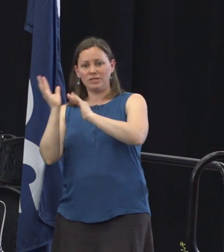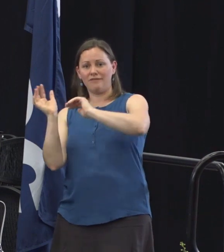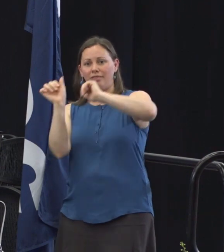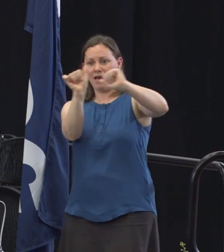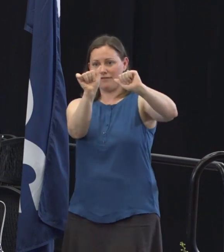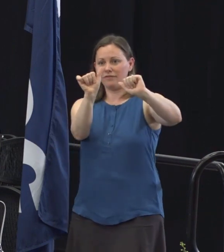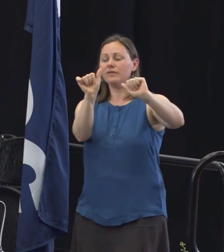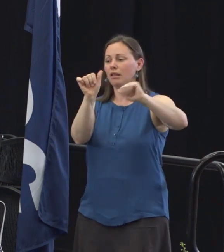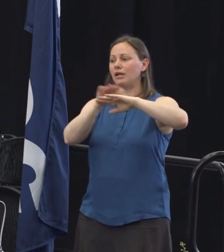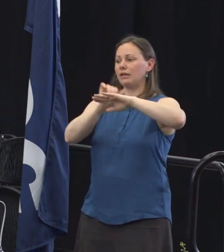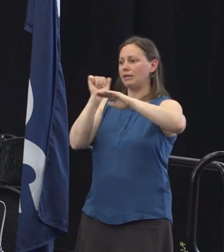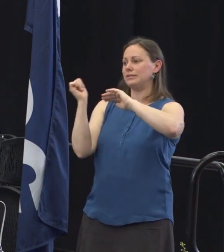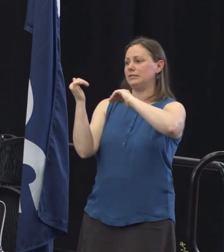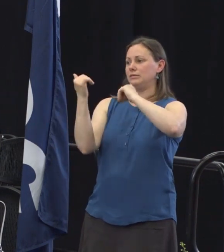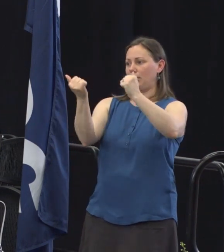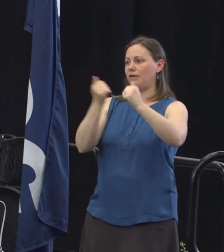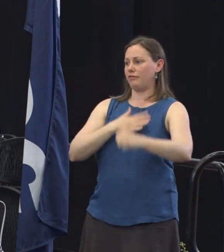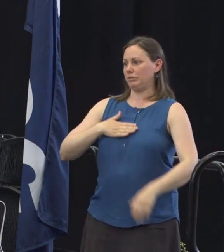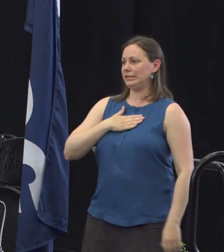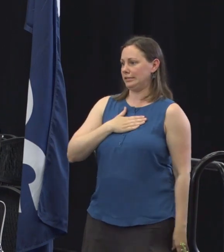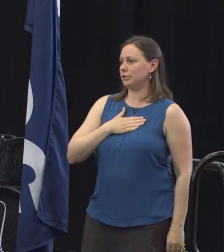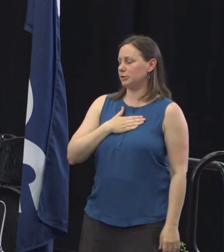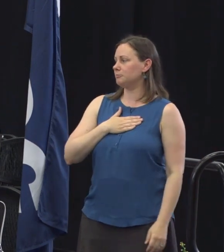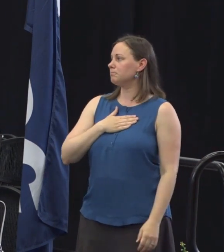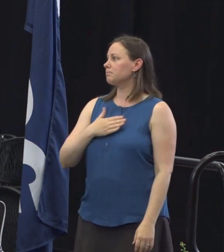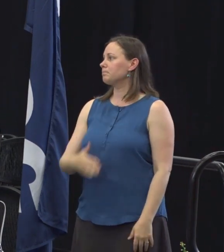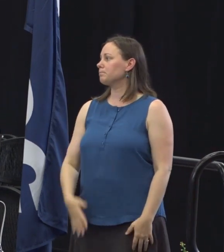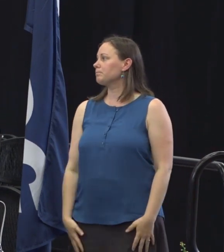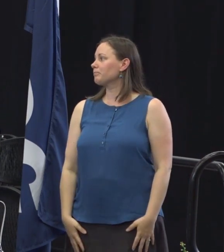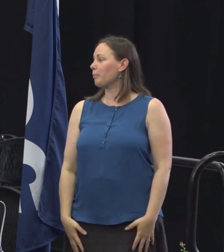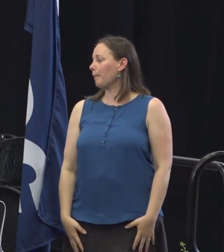auditorium? Check, check, check.